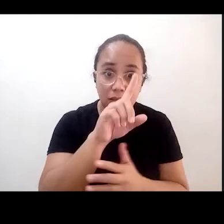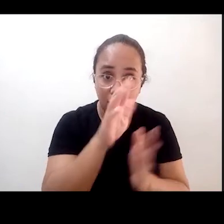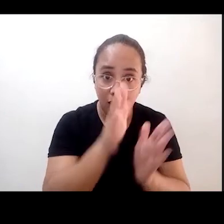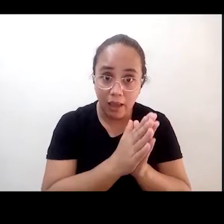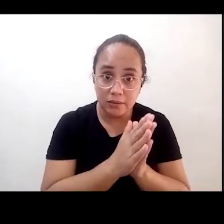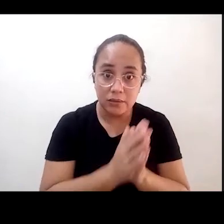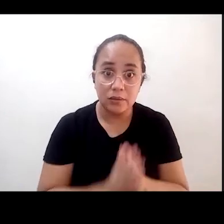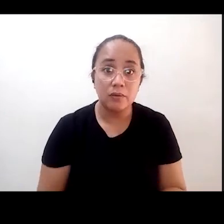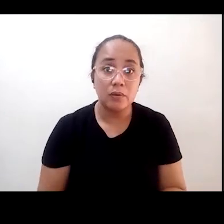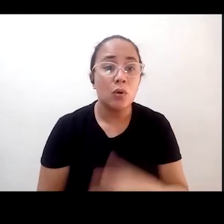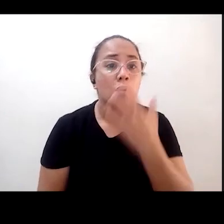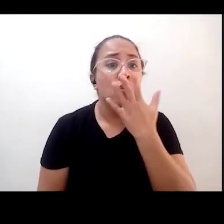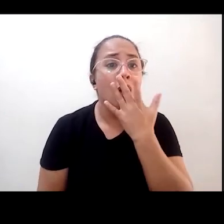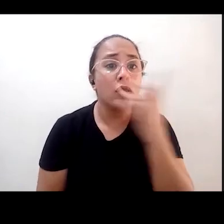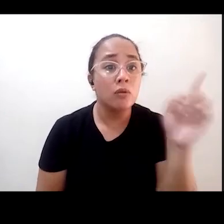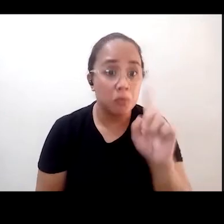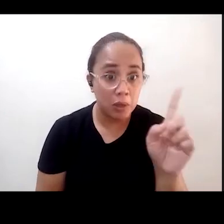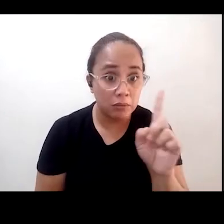color what?